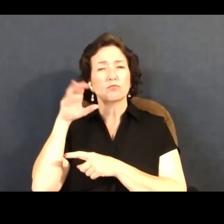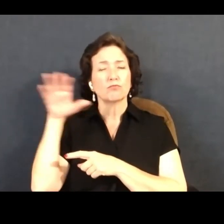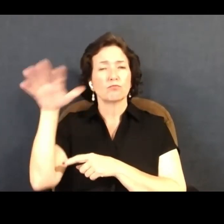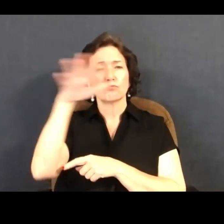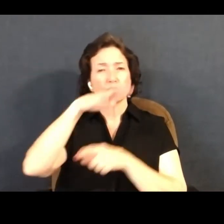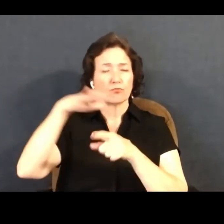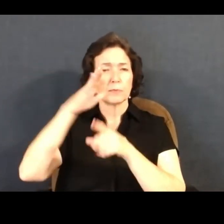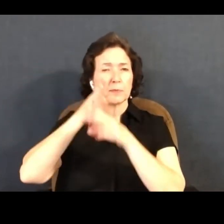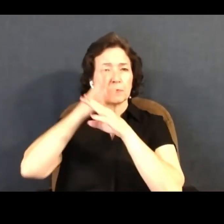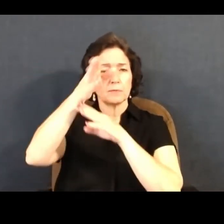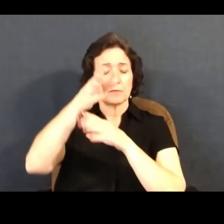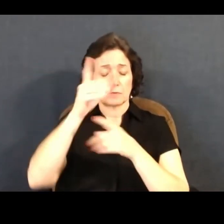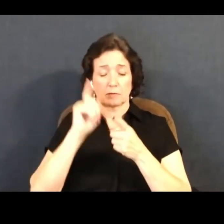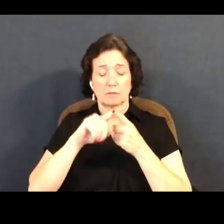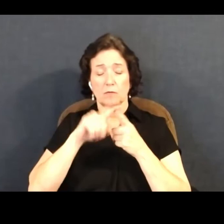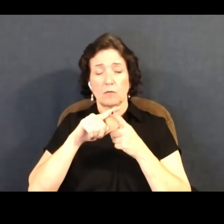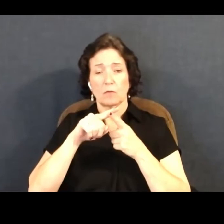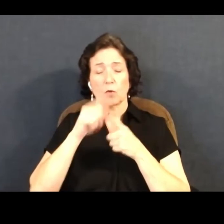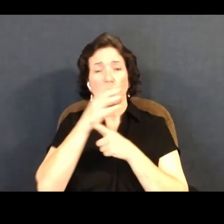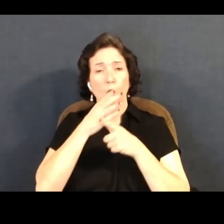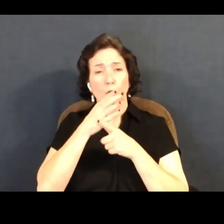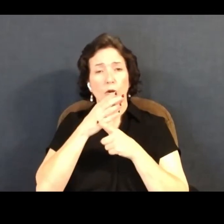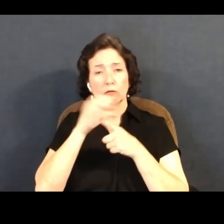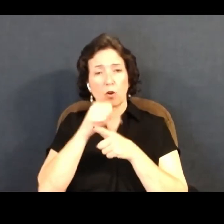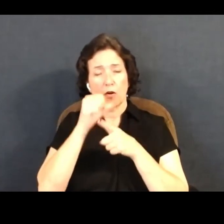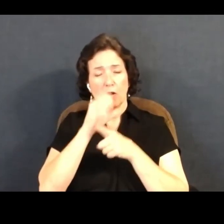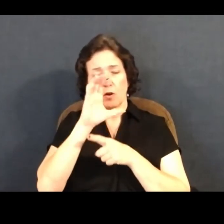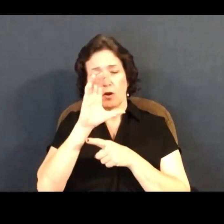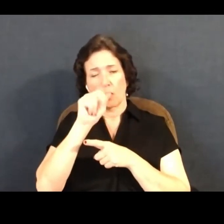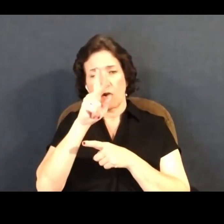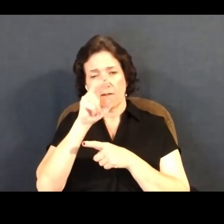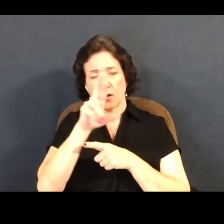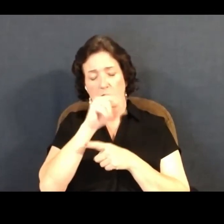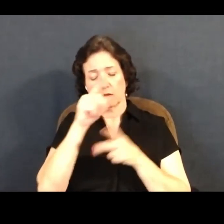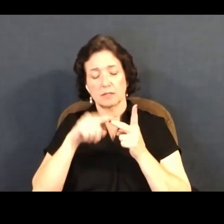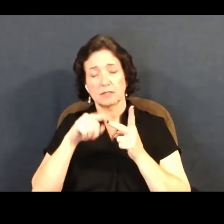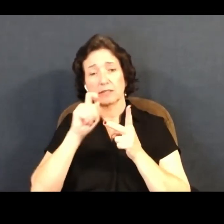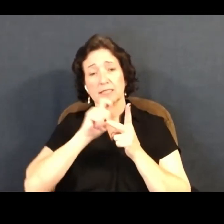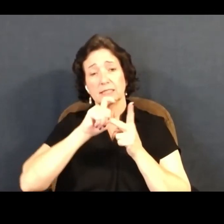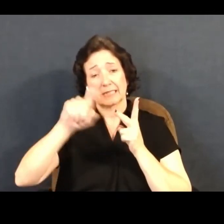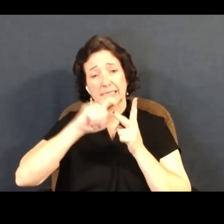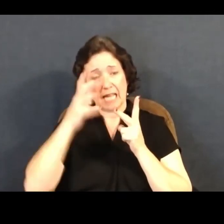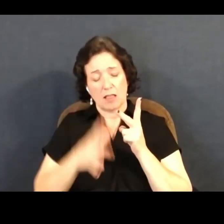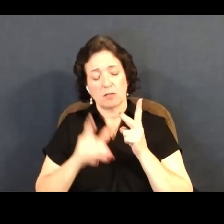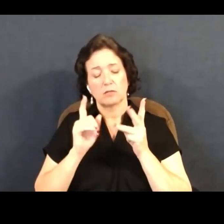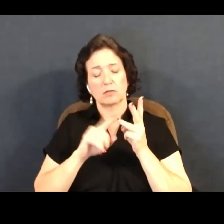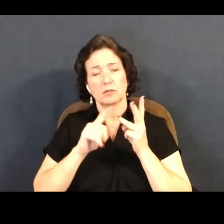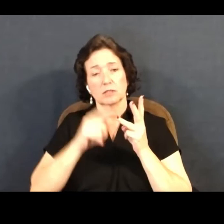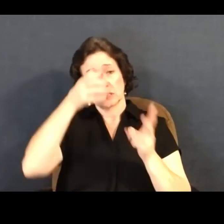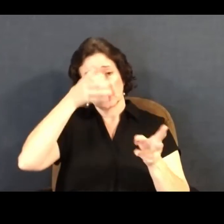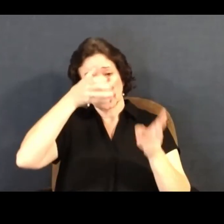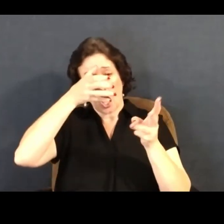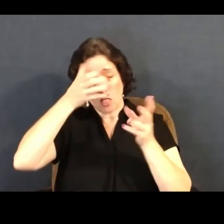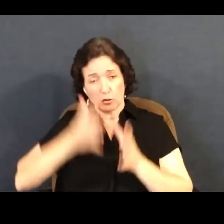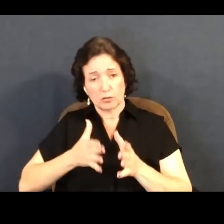A woodcarver, a tailor, and a scholar. And as they travelled